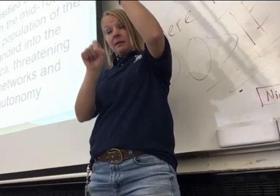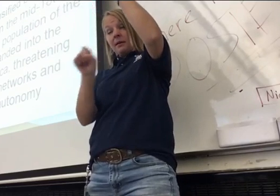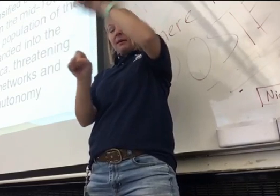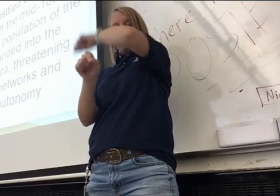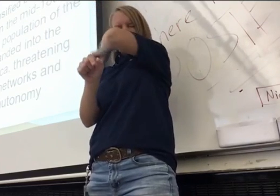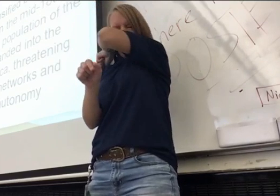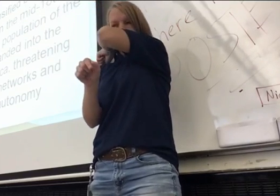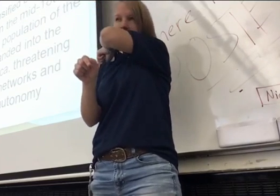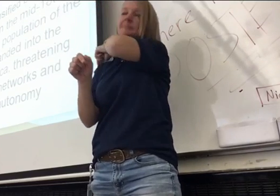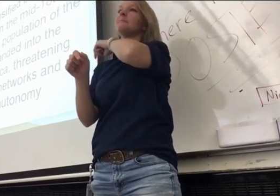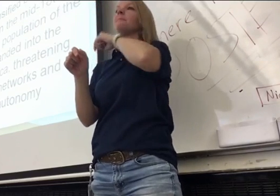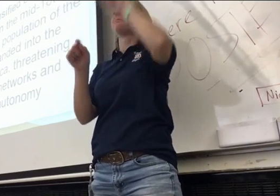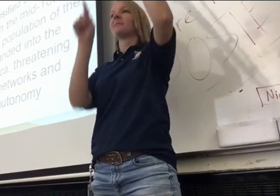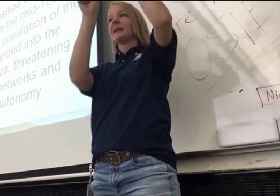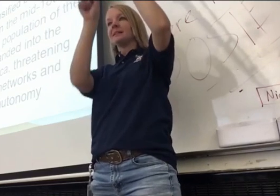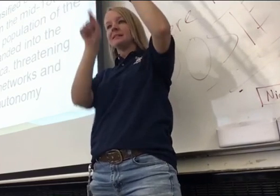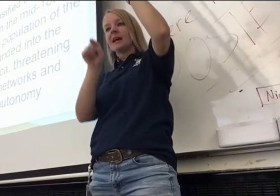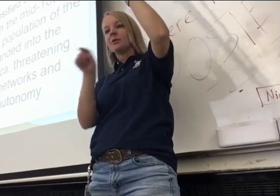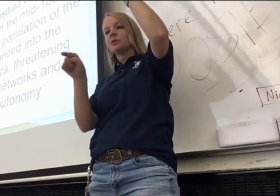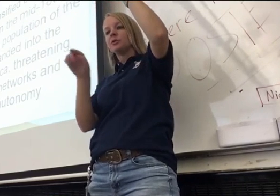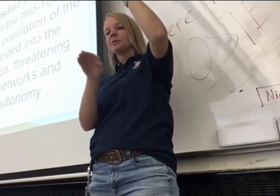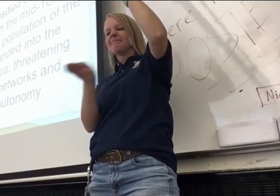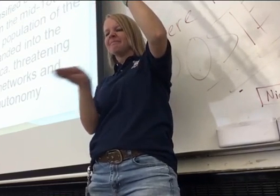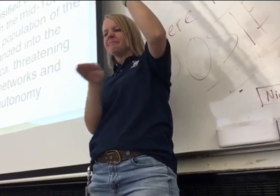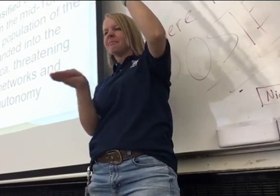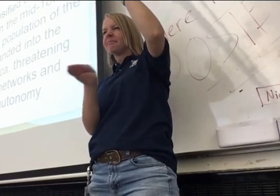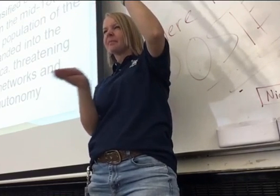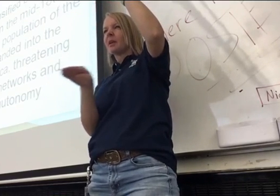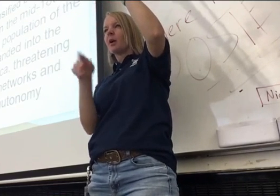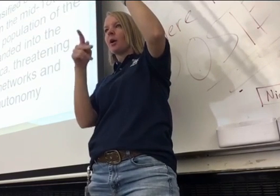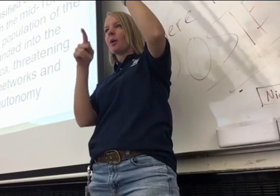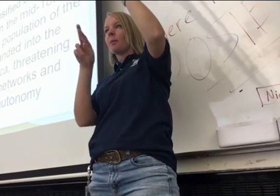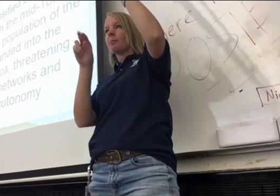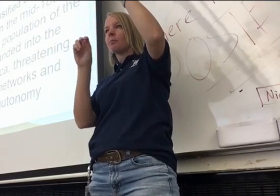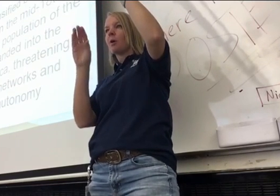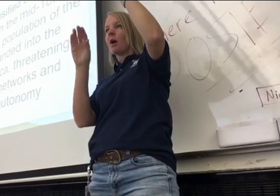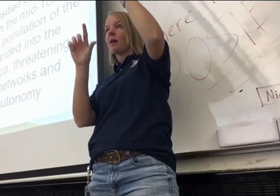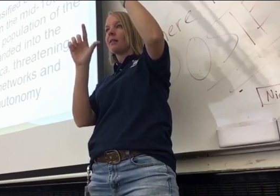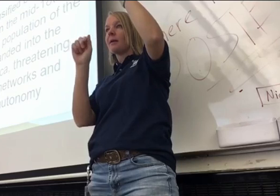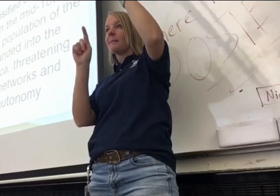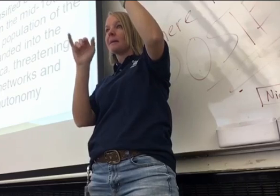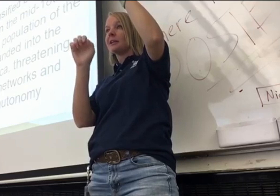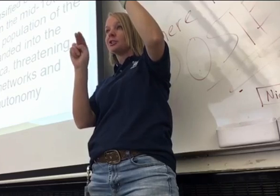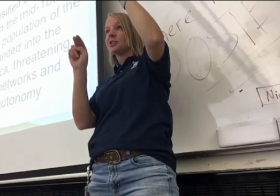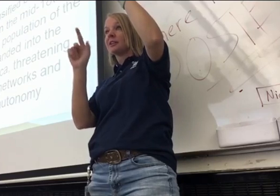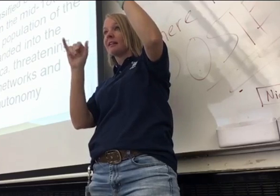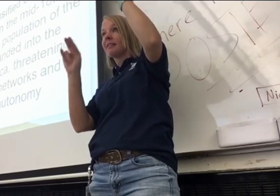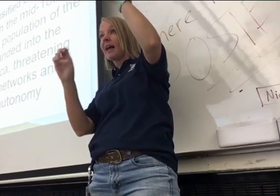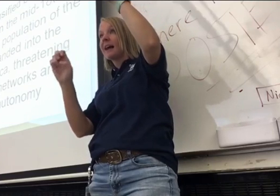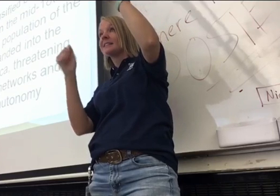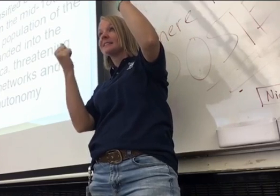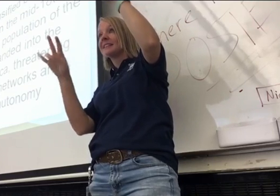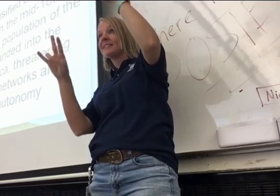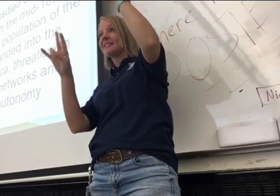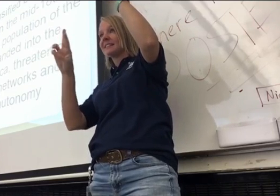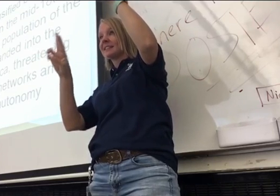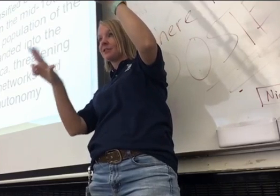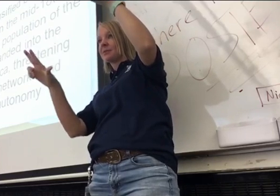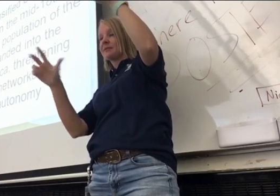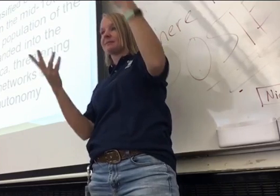all the way down to right above proclamation line of 1763.